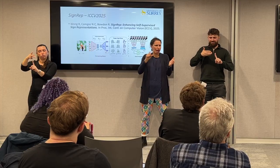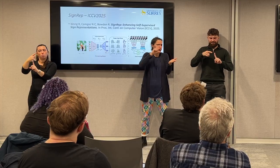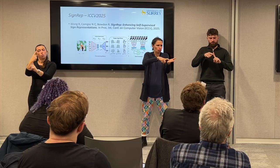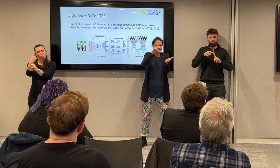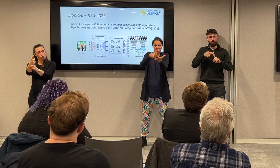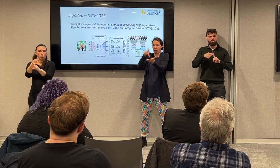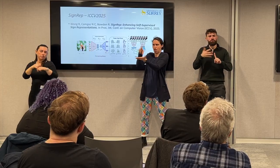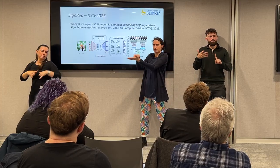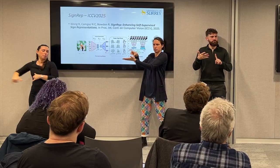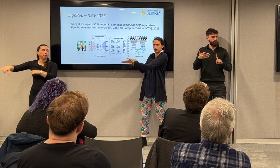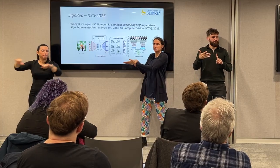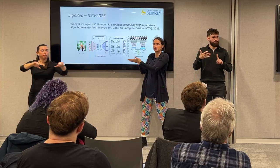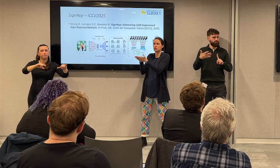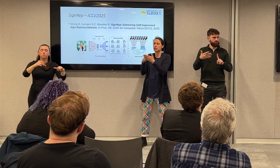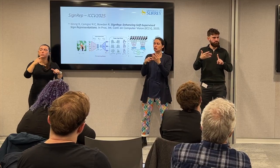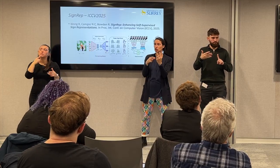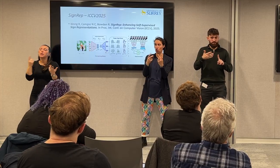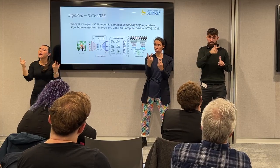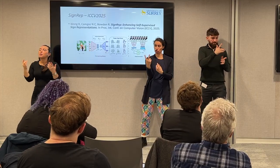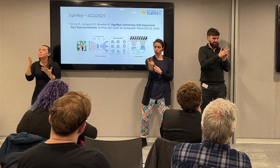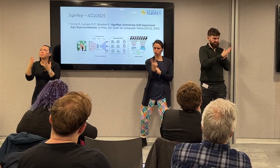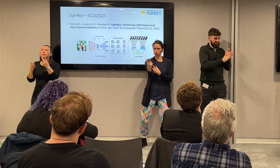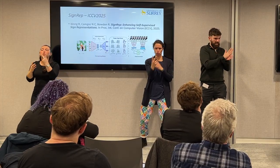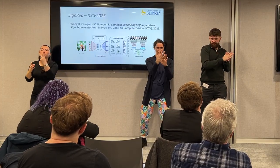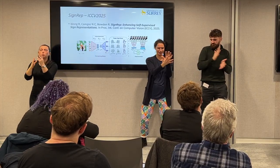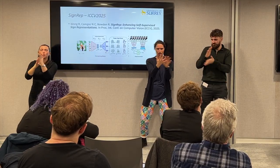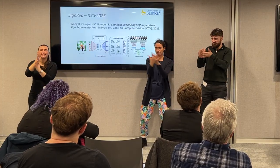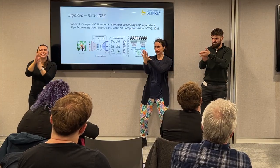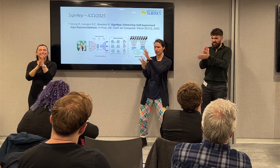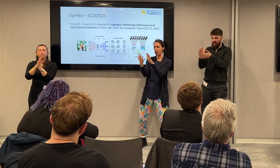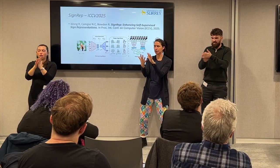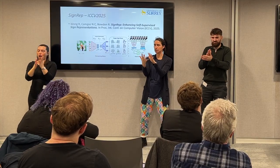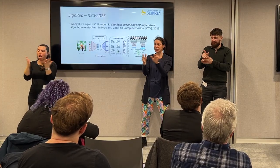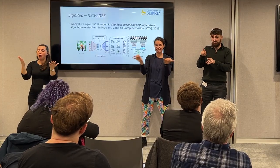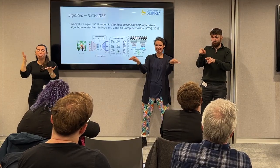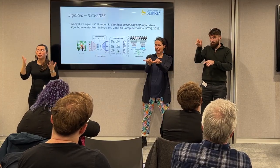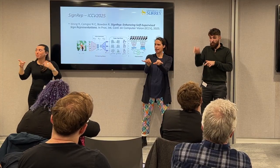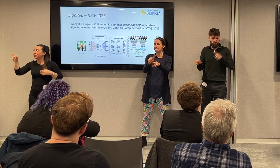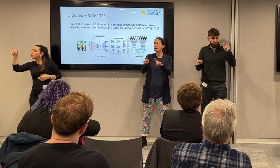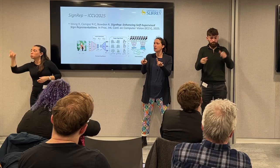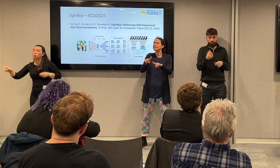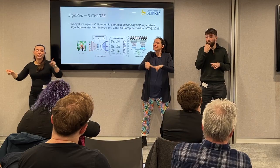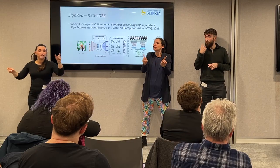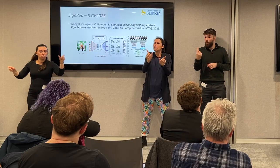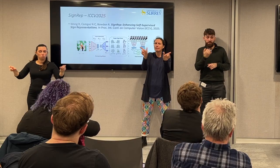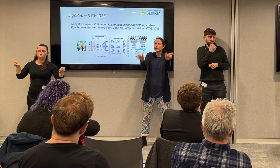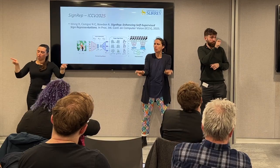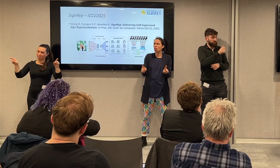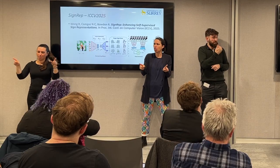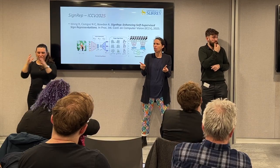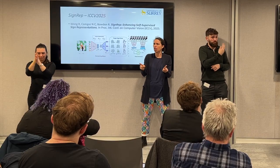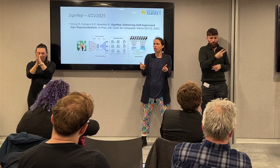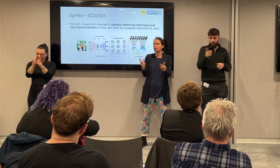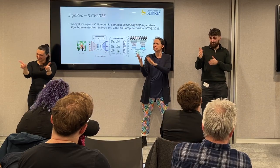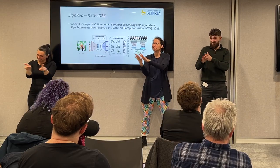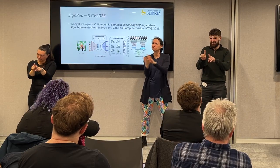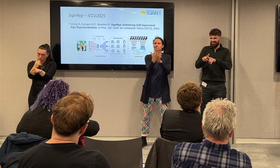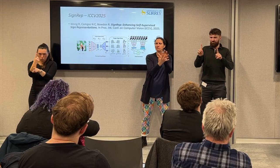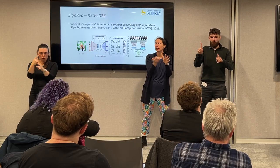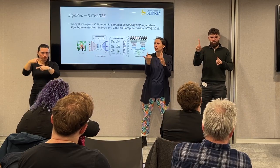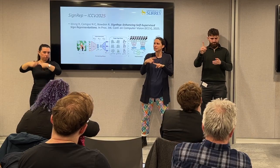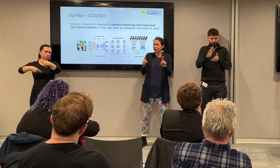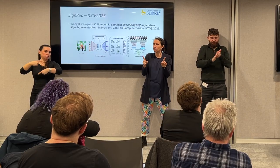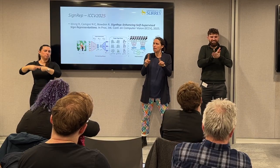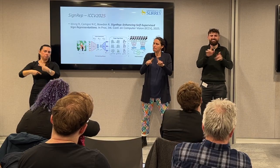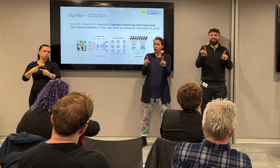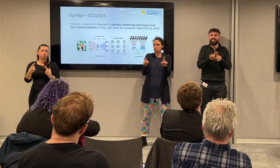say that these two signs are the same thing by two completely different people. I'm interested in this because I'm